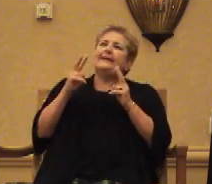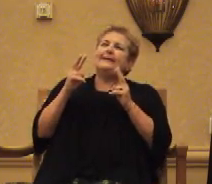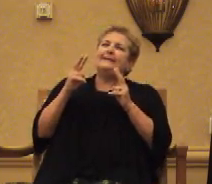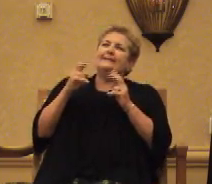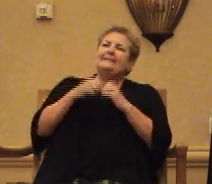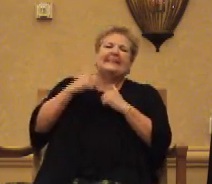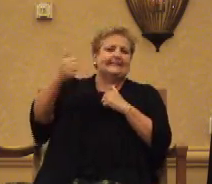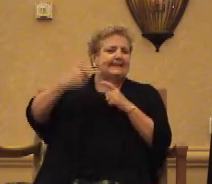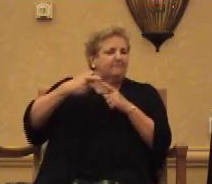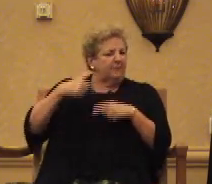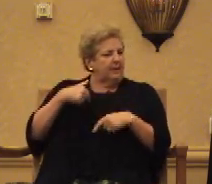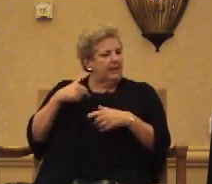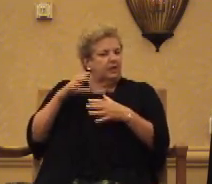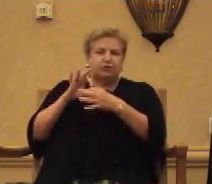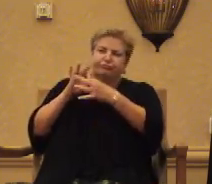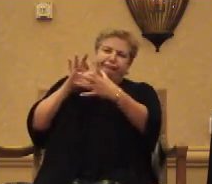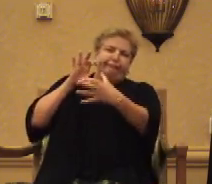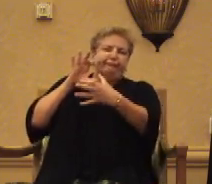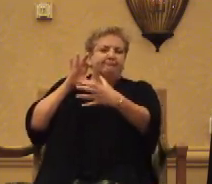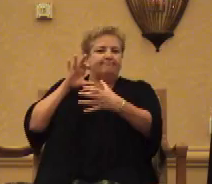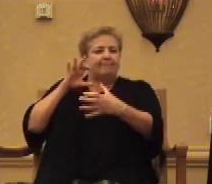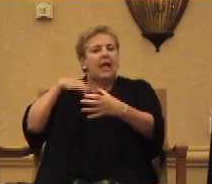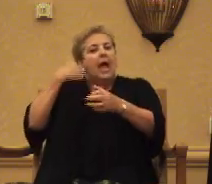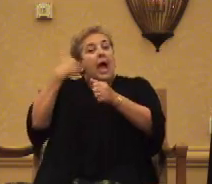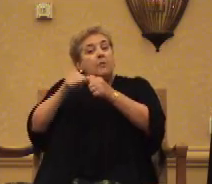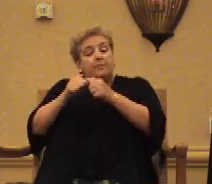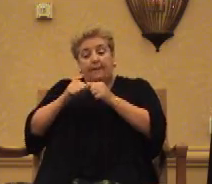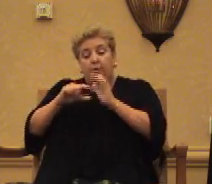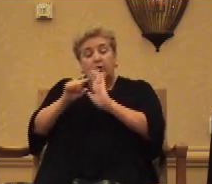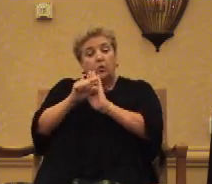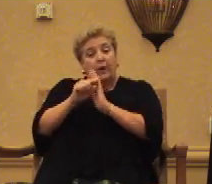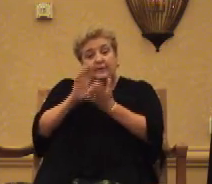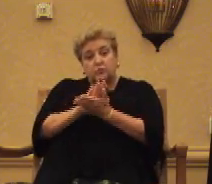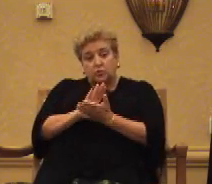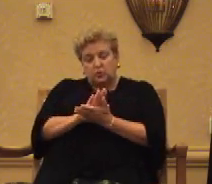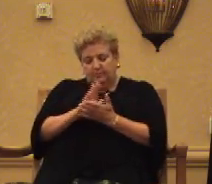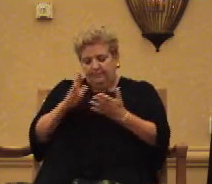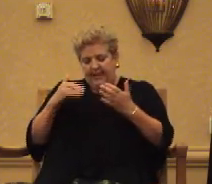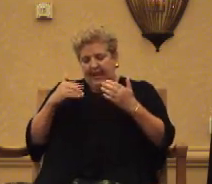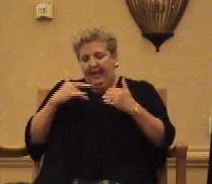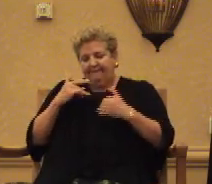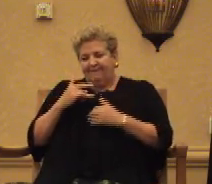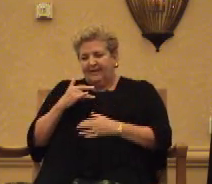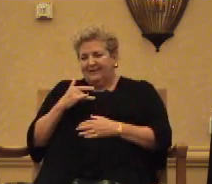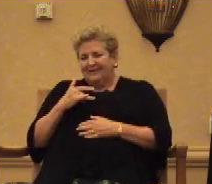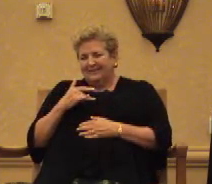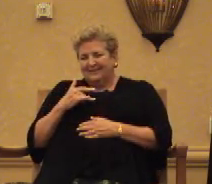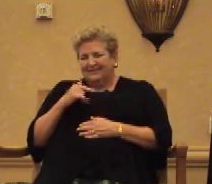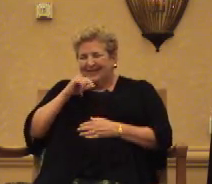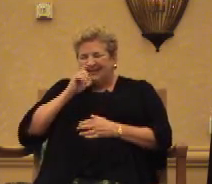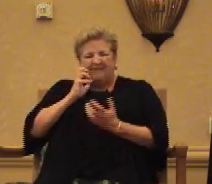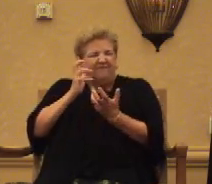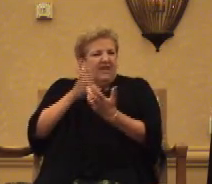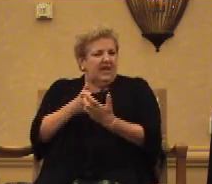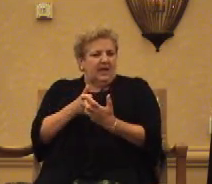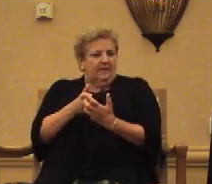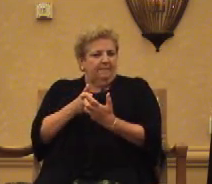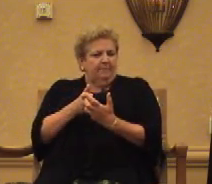And I remember in grade school having these feelings of not fitting, and I couldn't have put them into words,